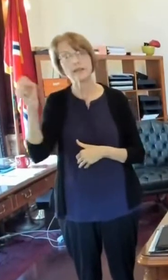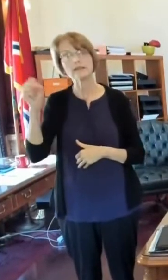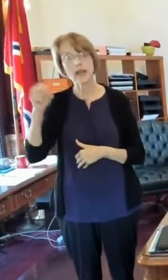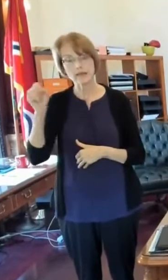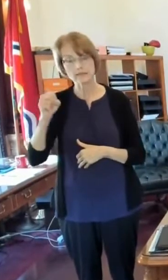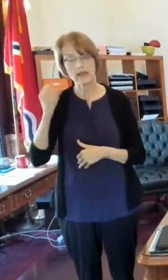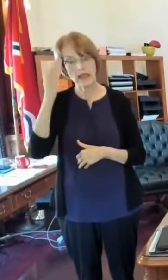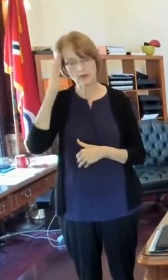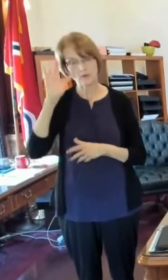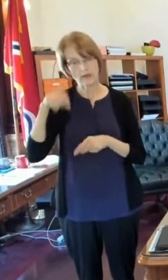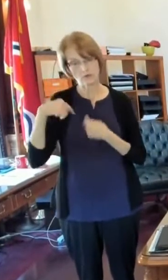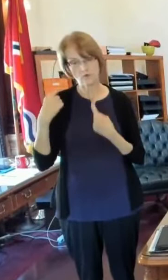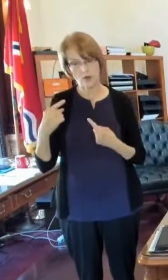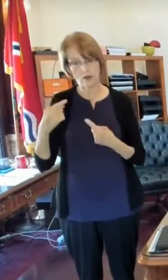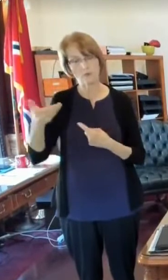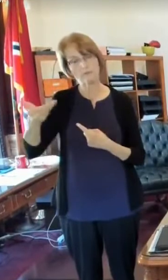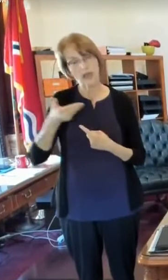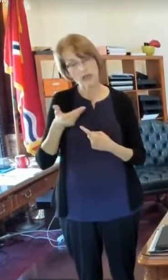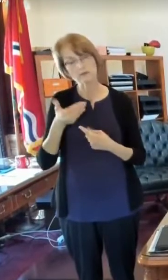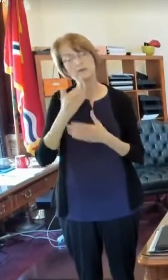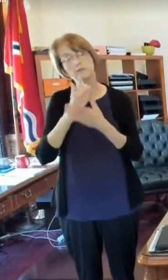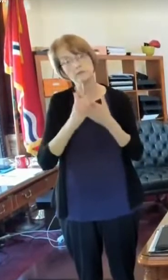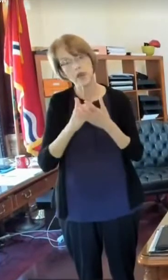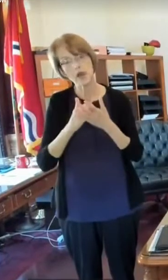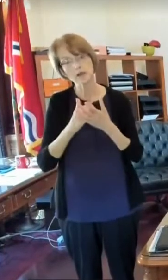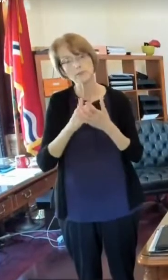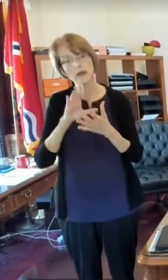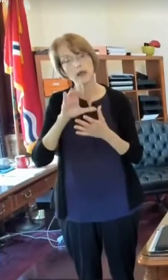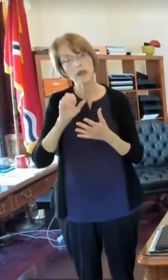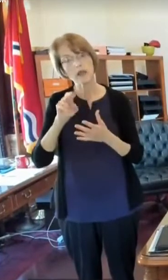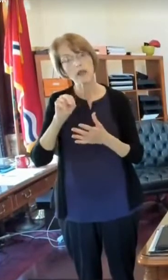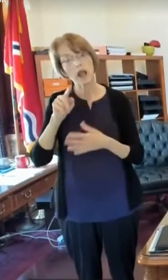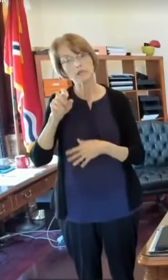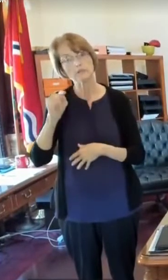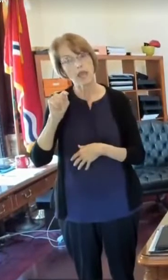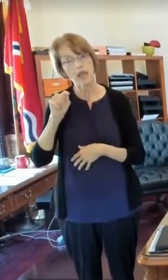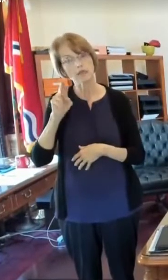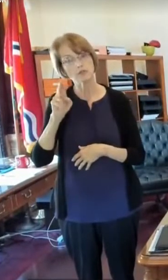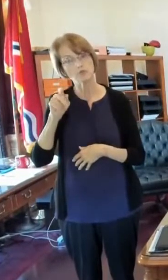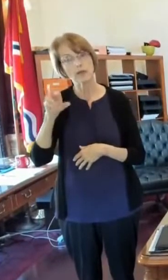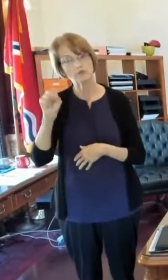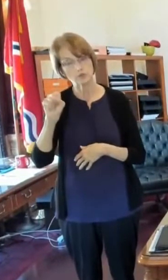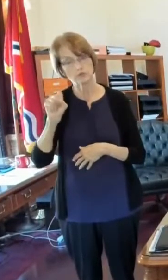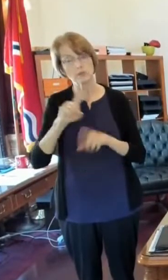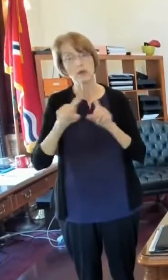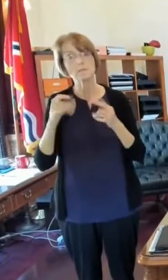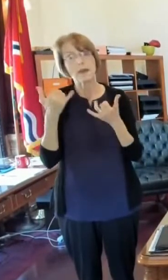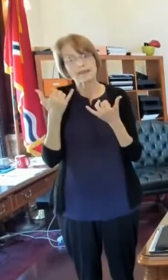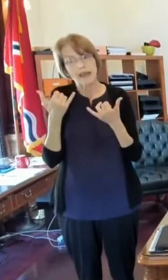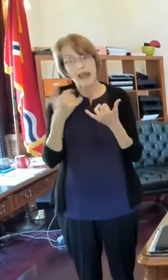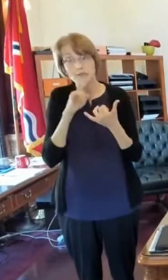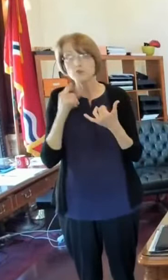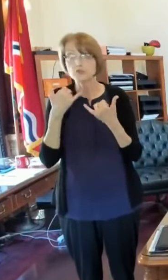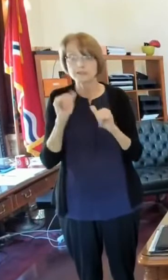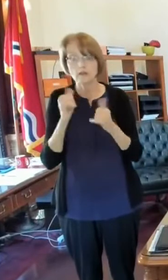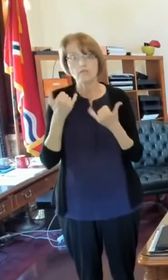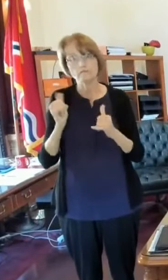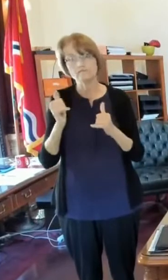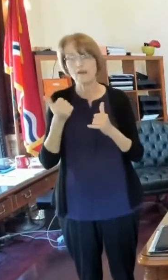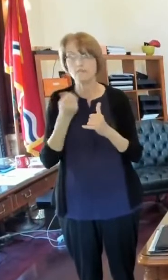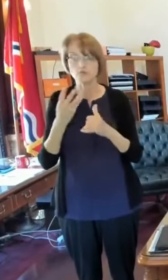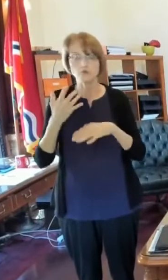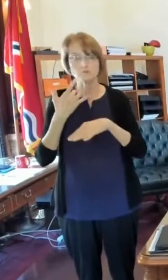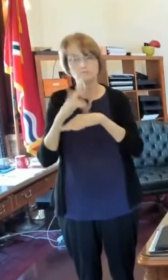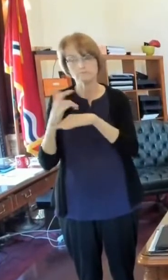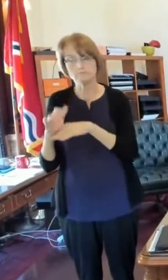we've hired some, but I'm sure that there are still a few positions available. So if